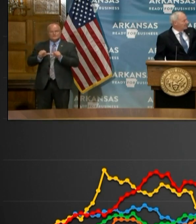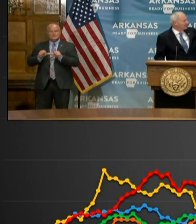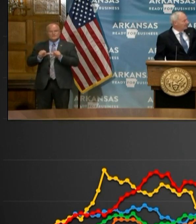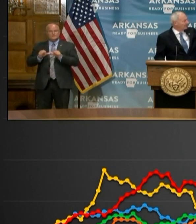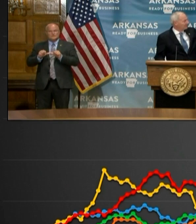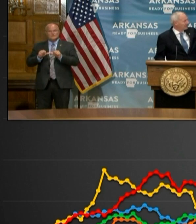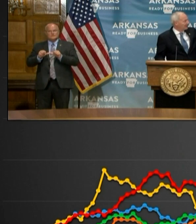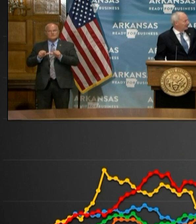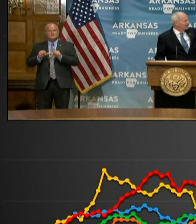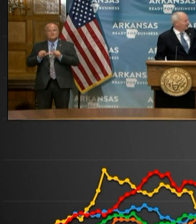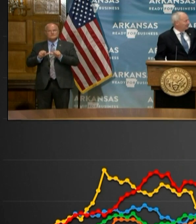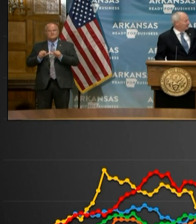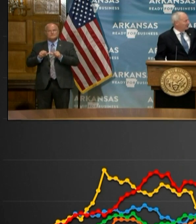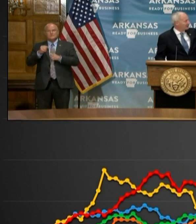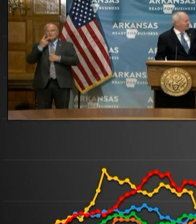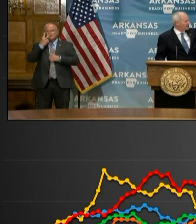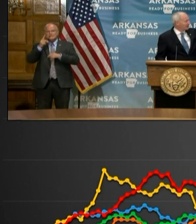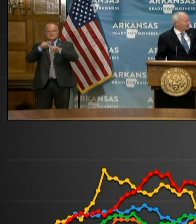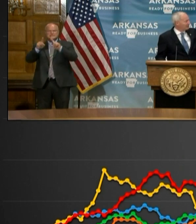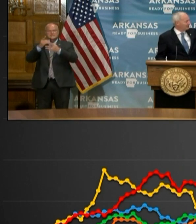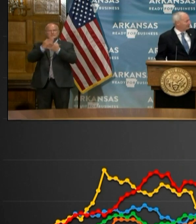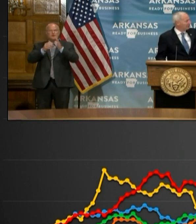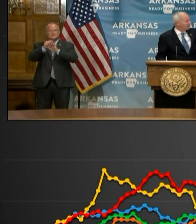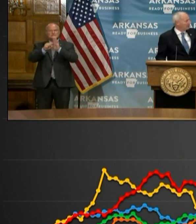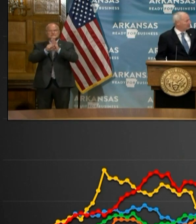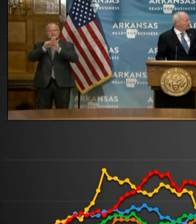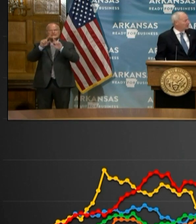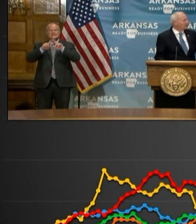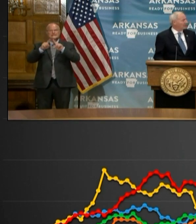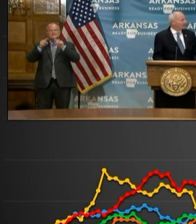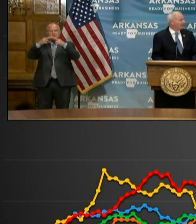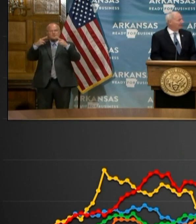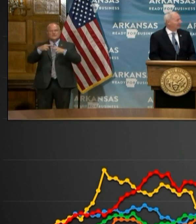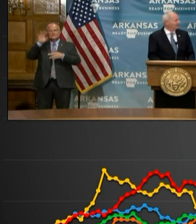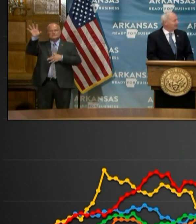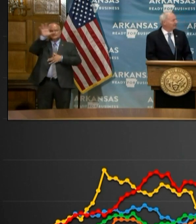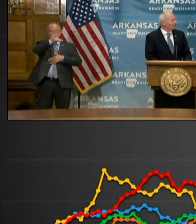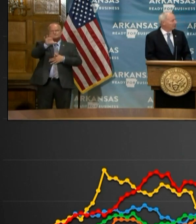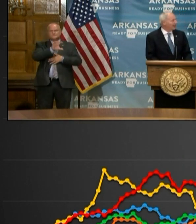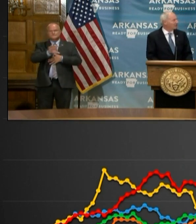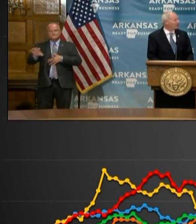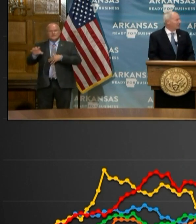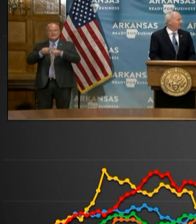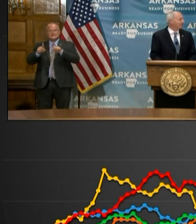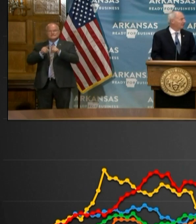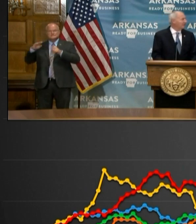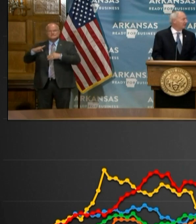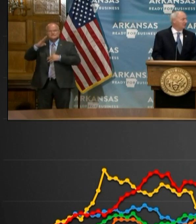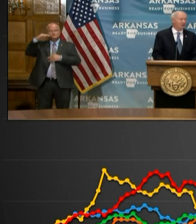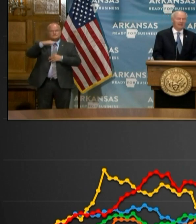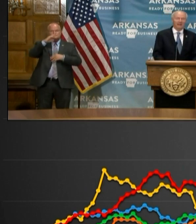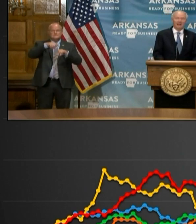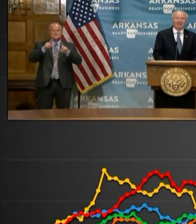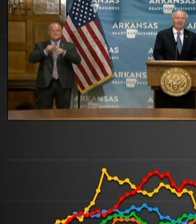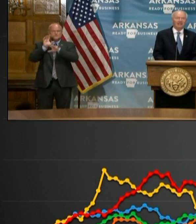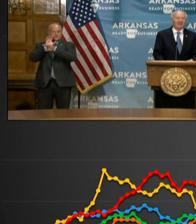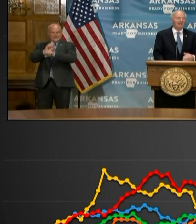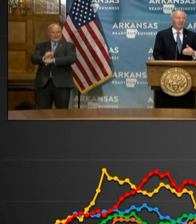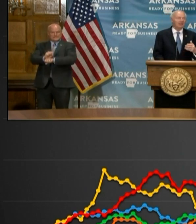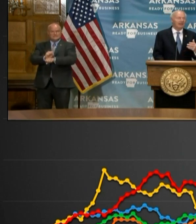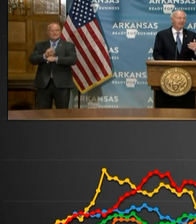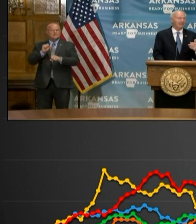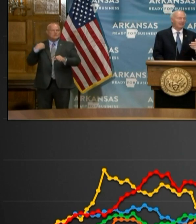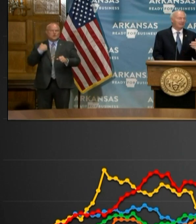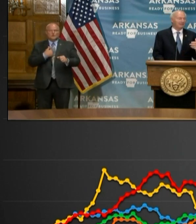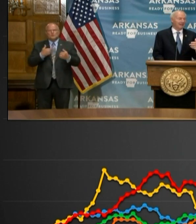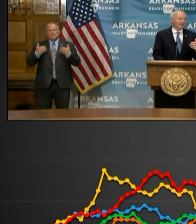And you can see in different parts of the state and different regions, different directions of different trend lines.